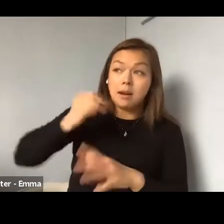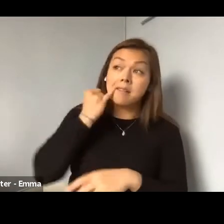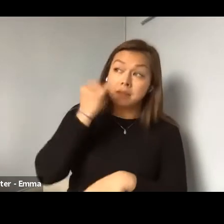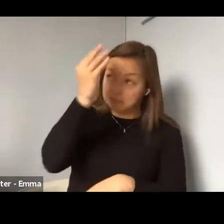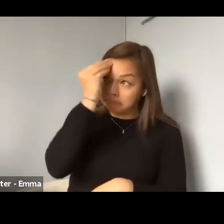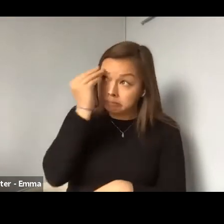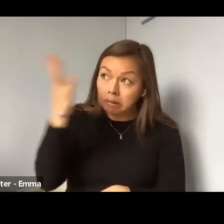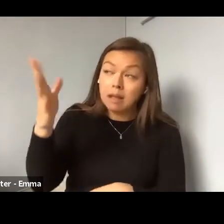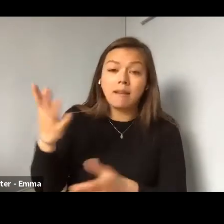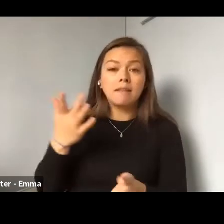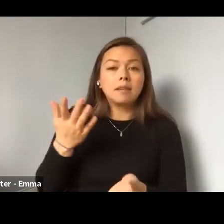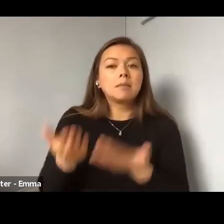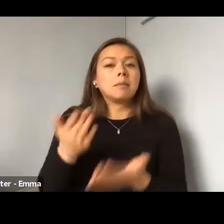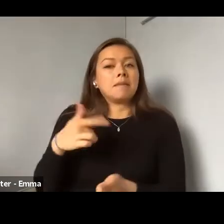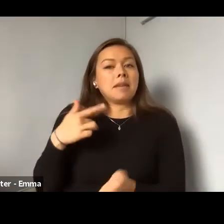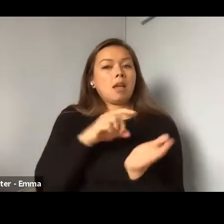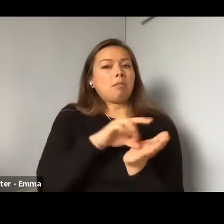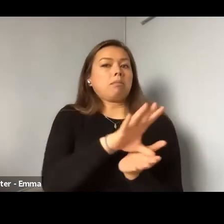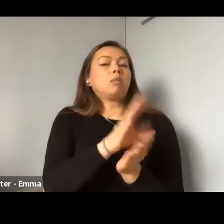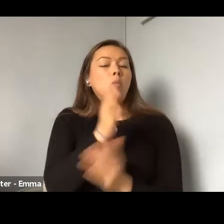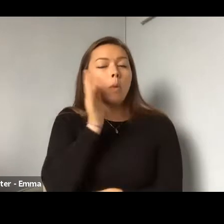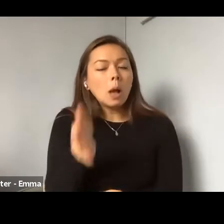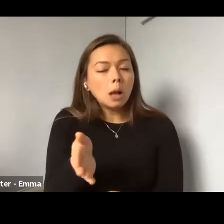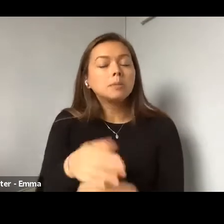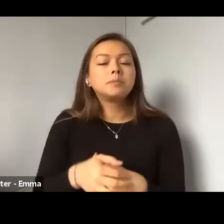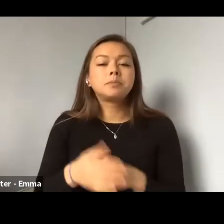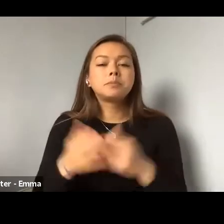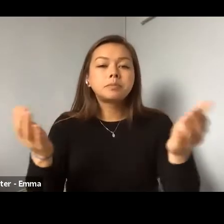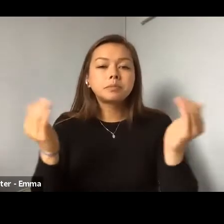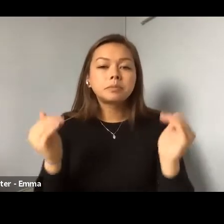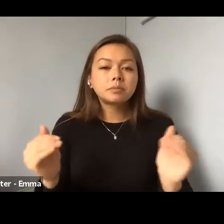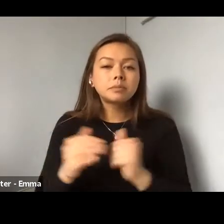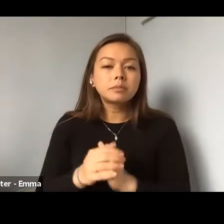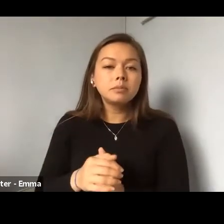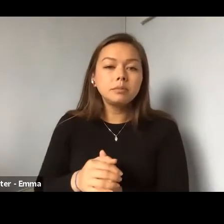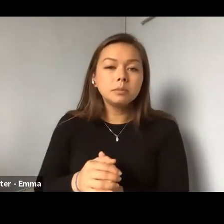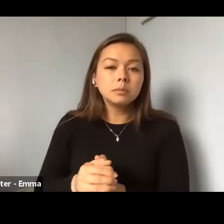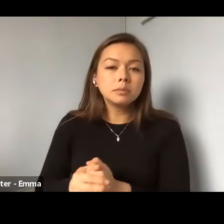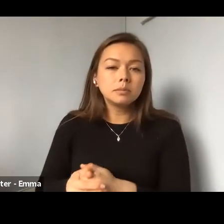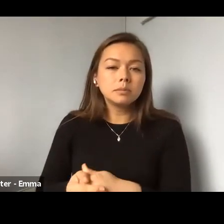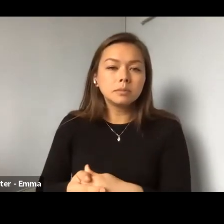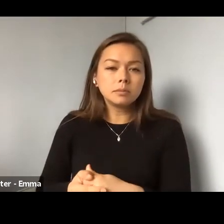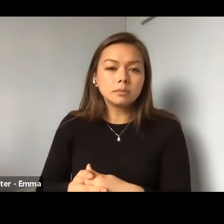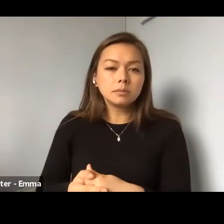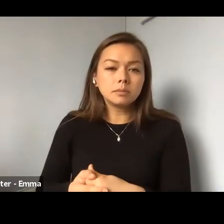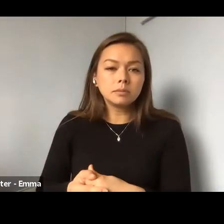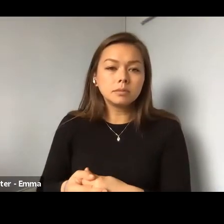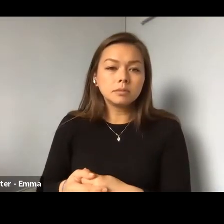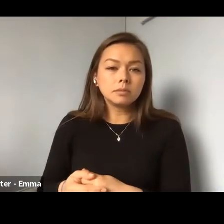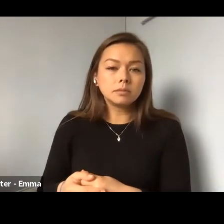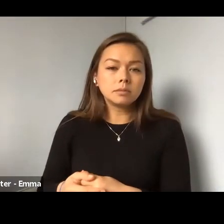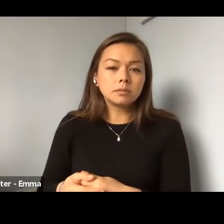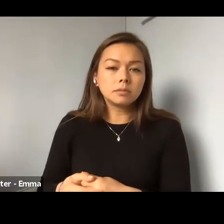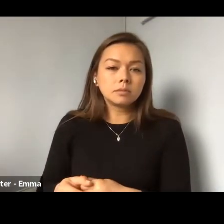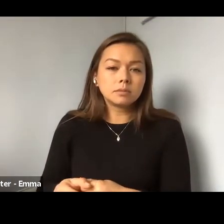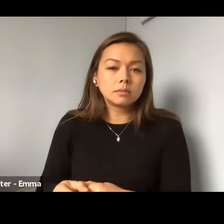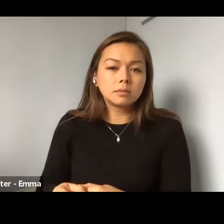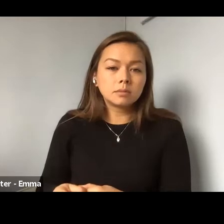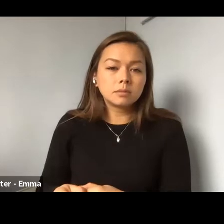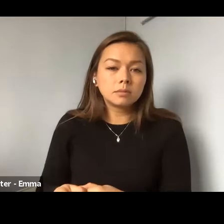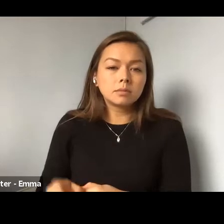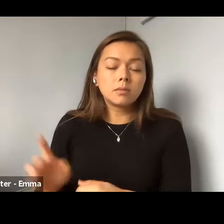2S LGBTQI people, but only 36% did. So this is unfortunate, and it could indicate that it's